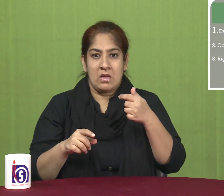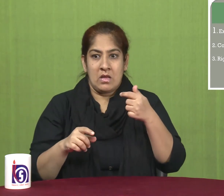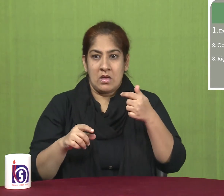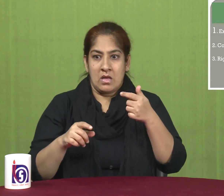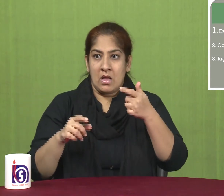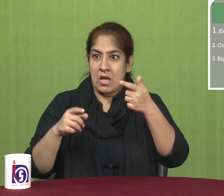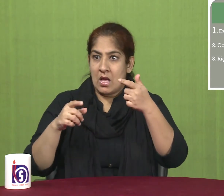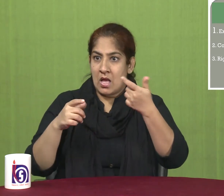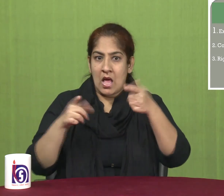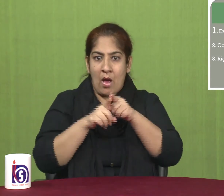says